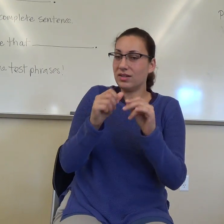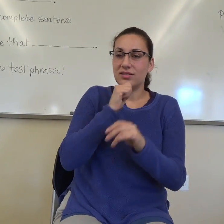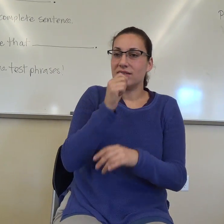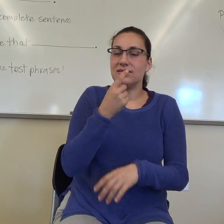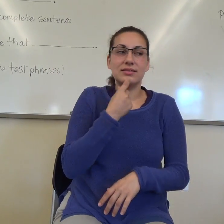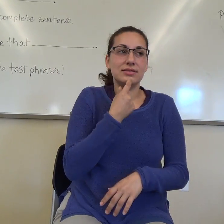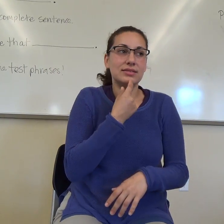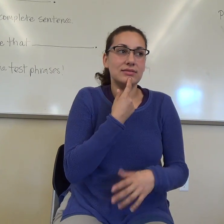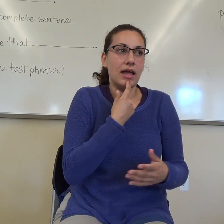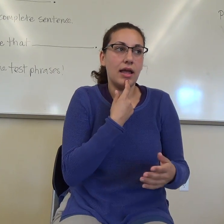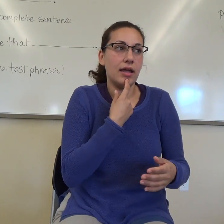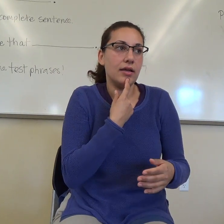here, okay?